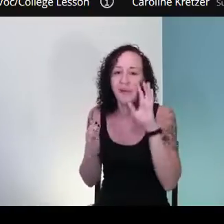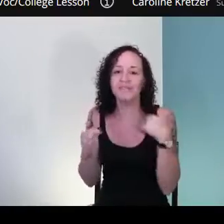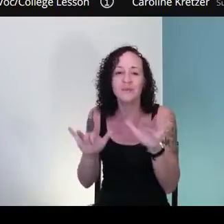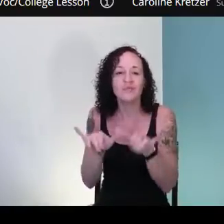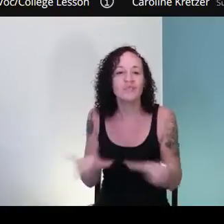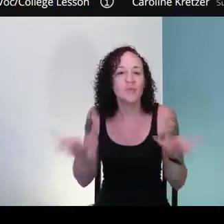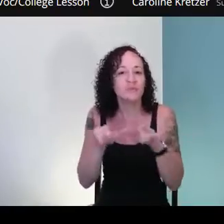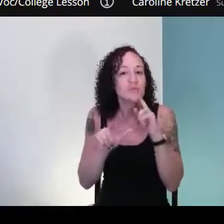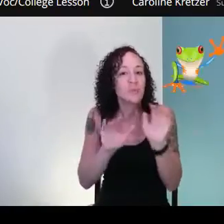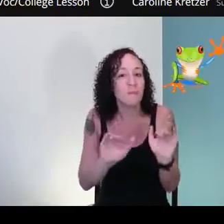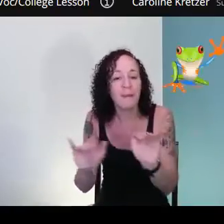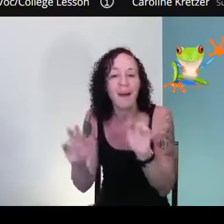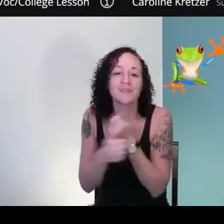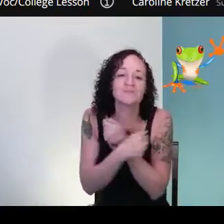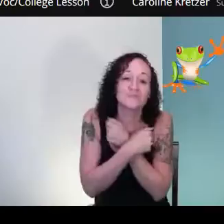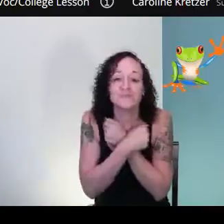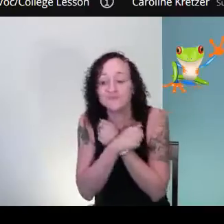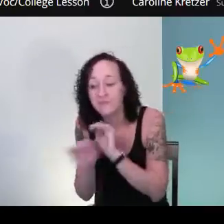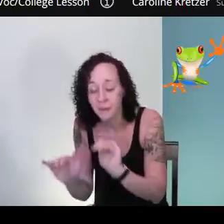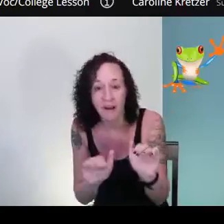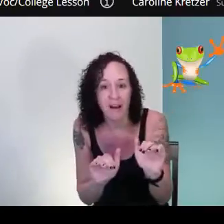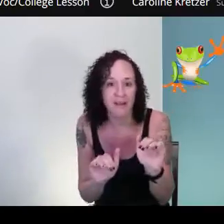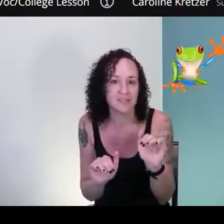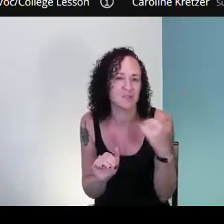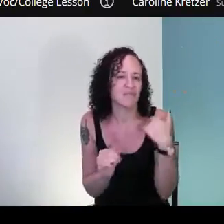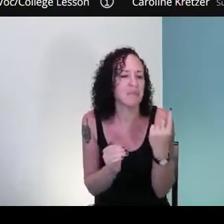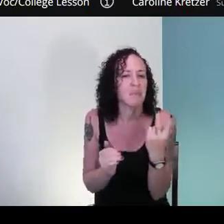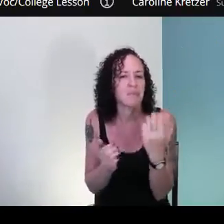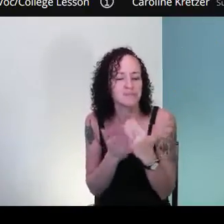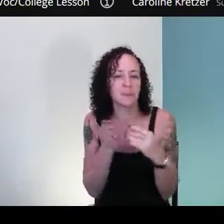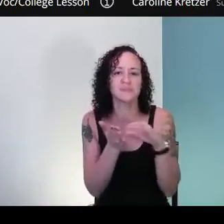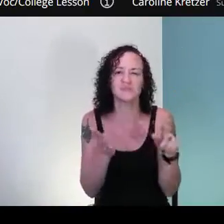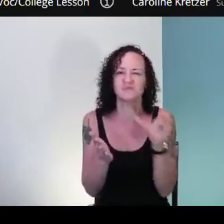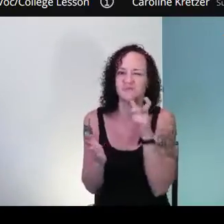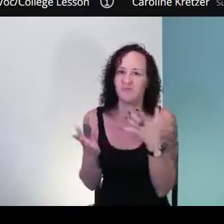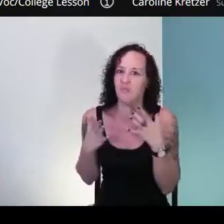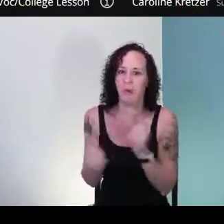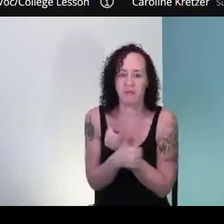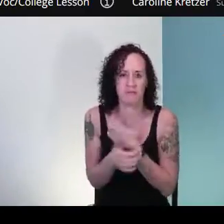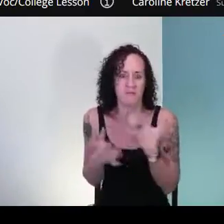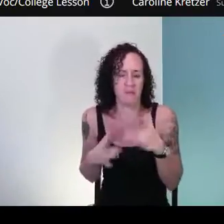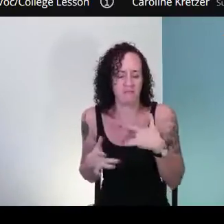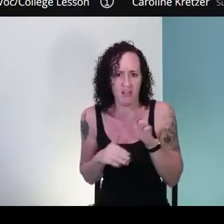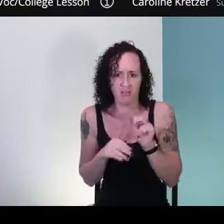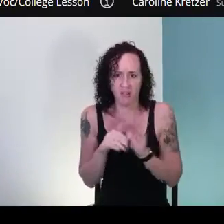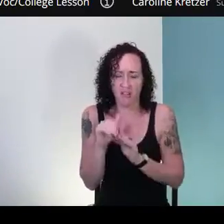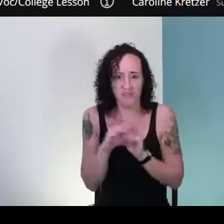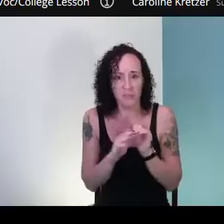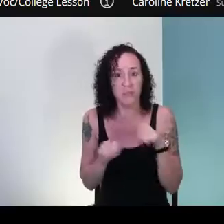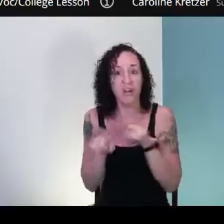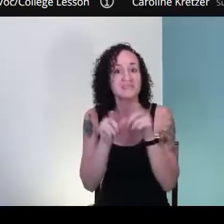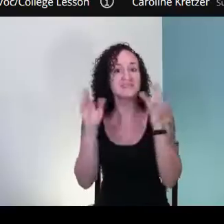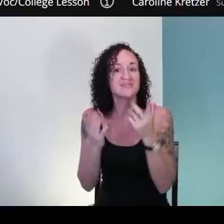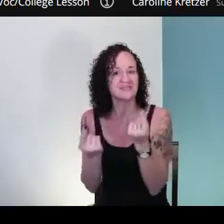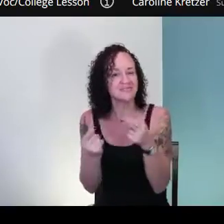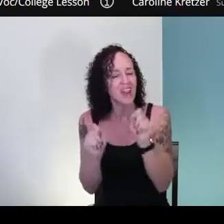homework together, sitting together. From my experience, I've noticed that a lot of childhood educations, at the end of the day,